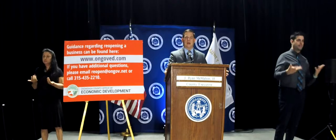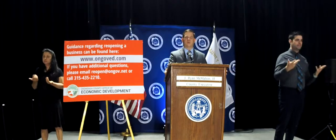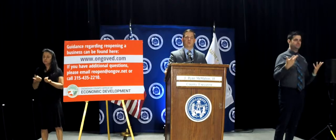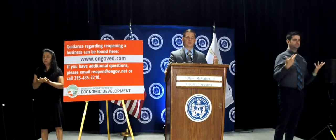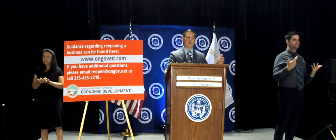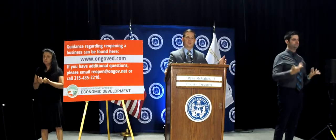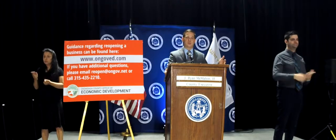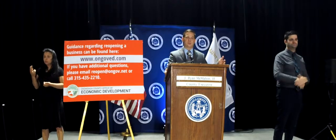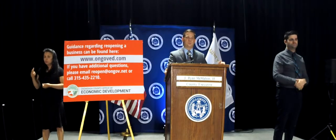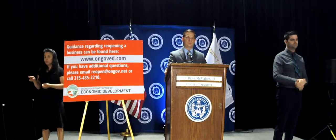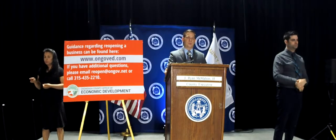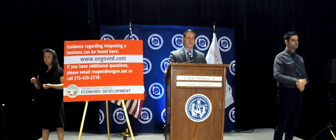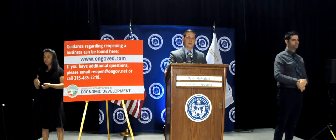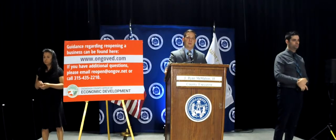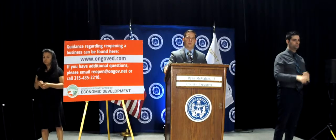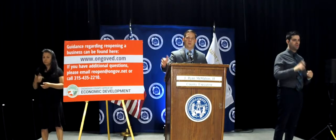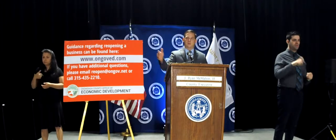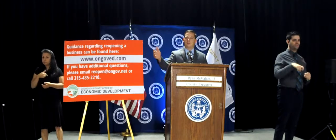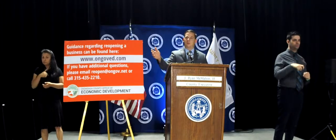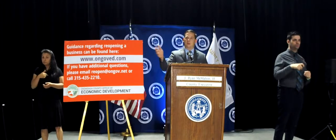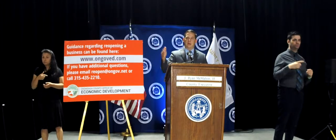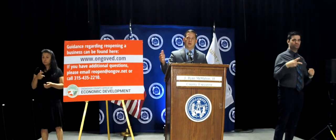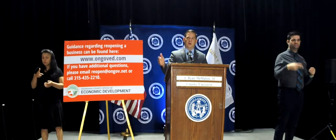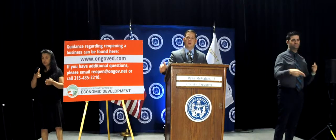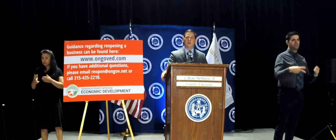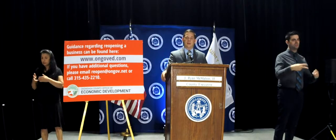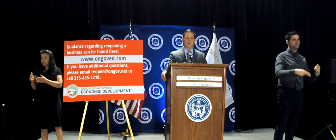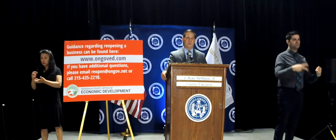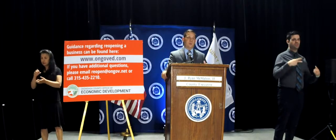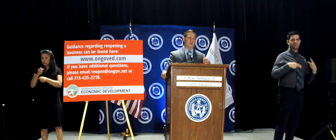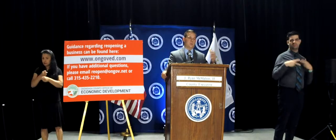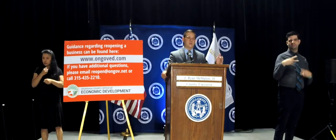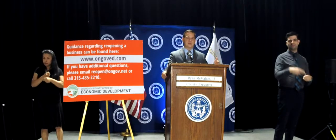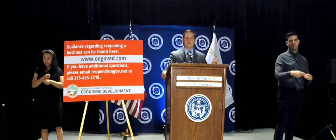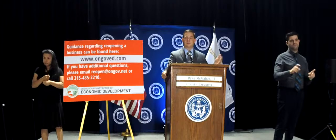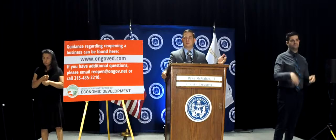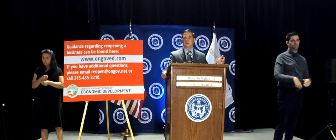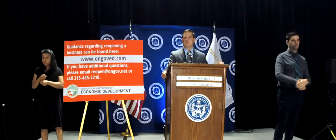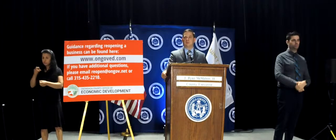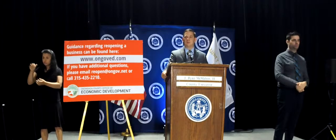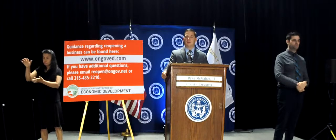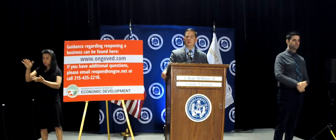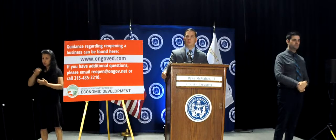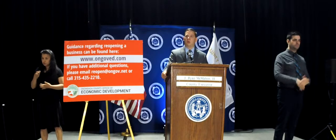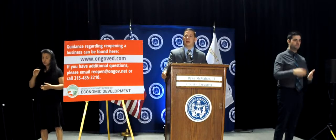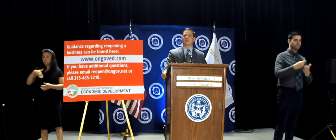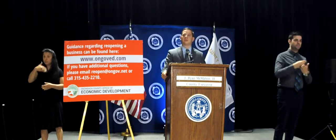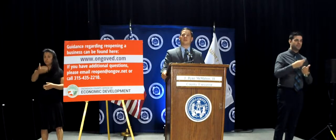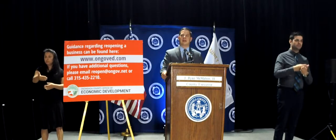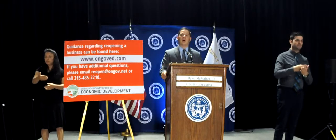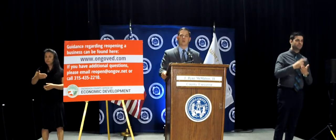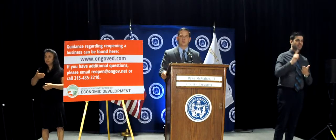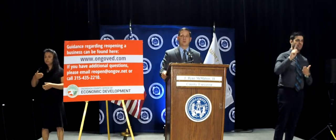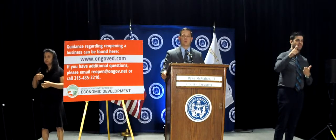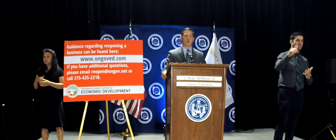is we would have to restructure. Then maybe we get something later. Then maybe we can reassess and bring back some of these hours into the